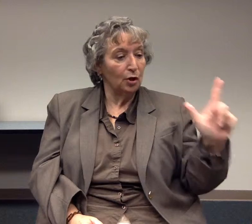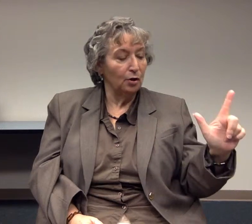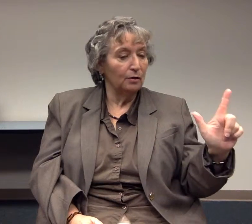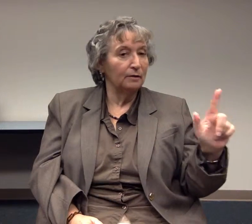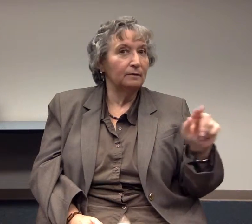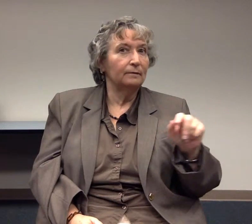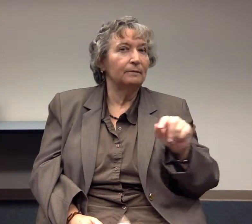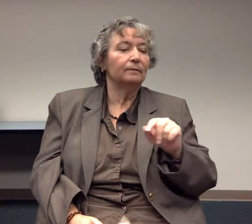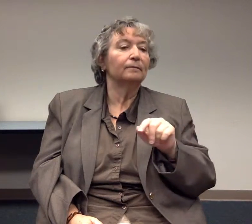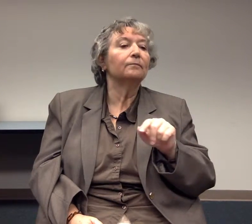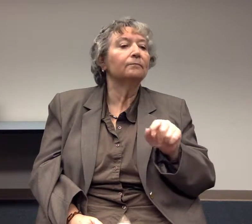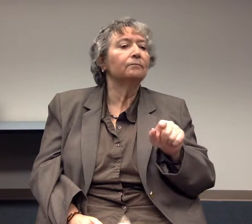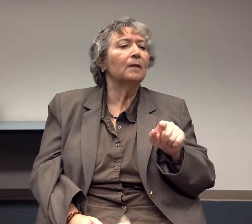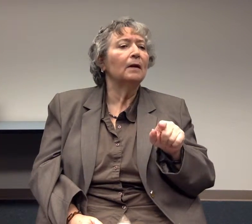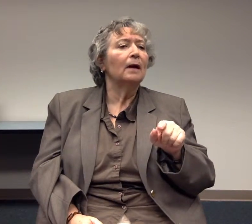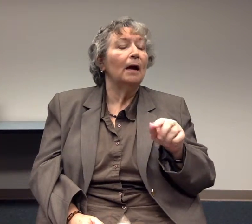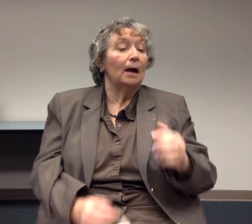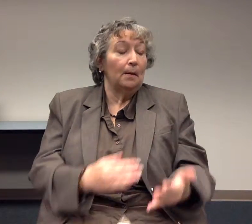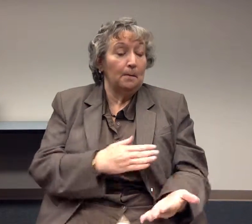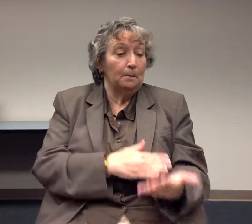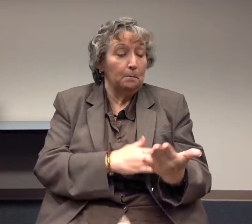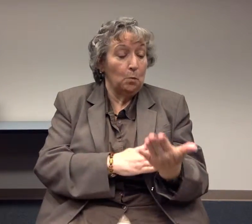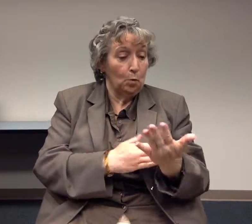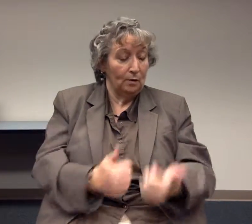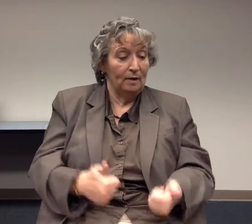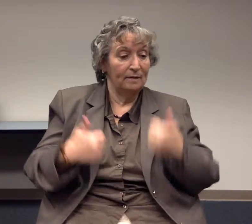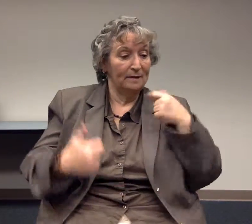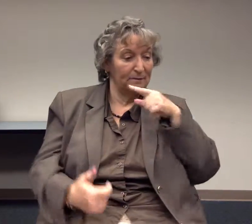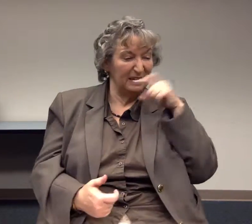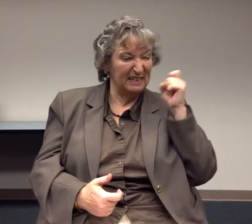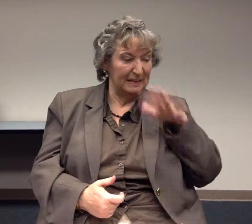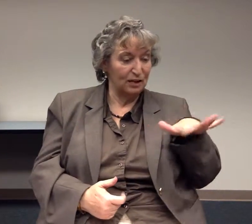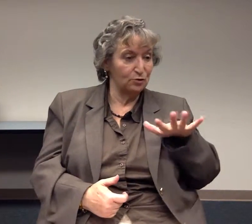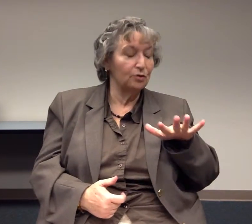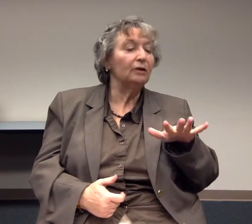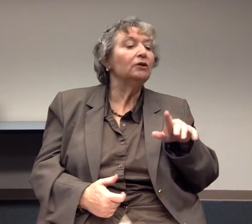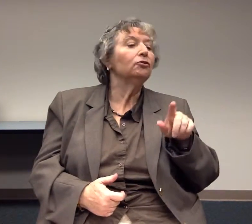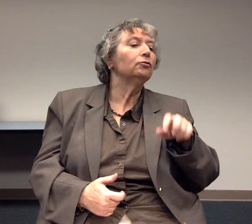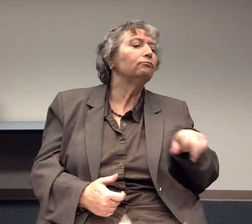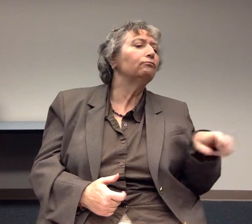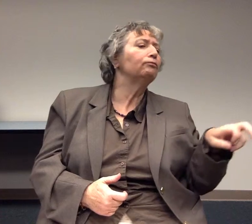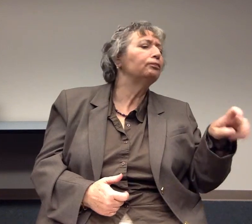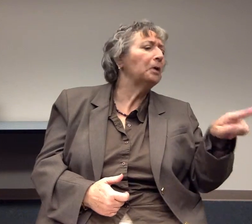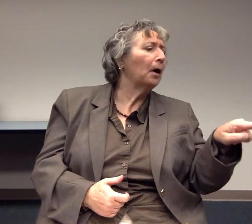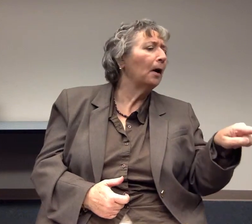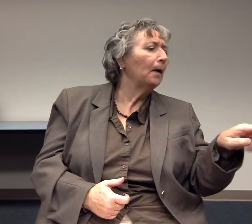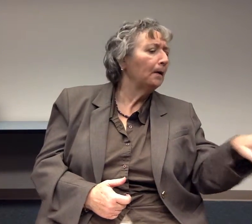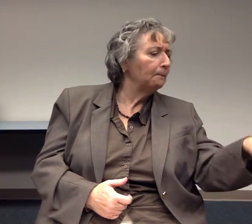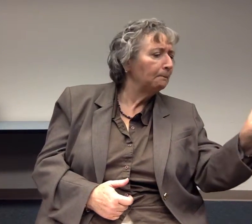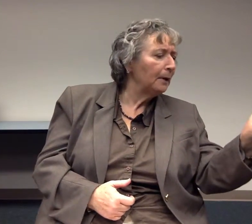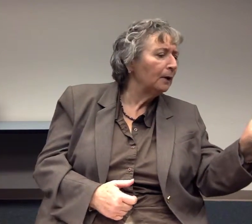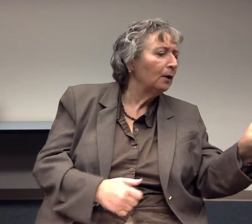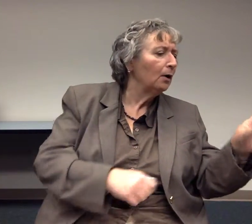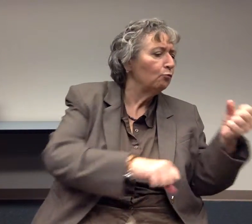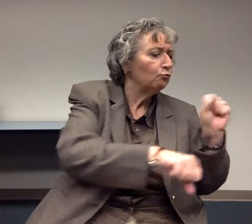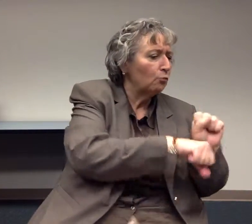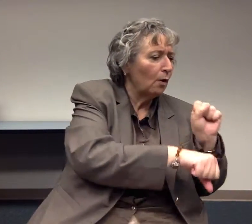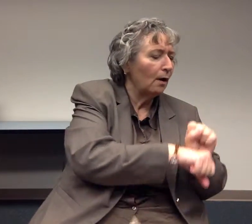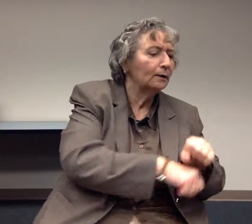and pick up things on her walk, maybe rocks or sometimes skulls and bones that were left just lying around. And she would